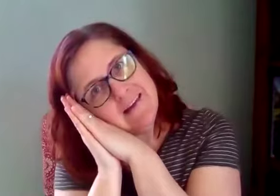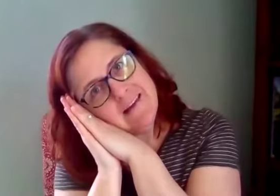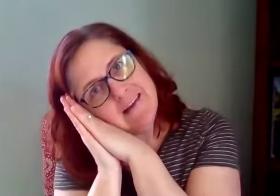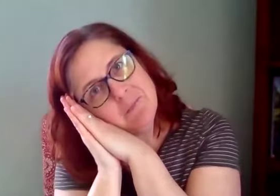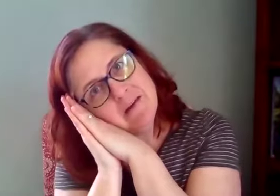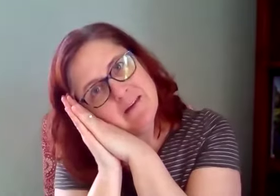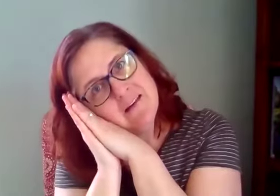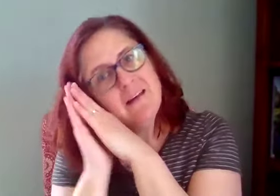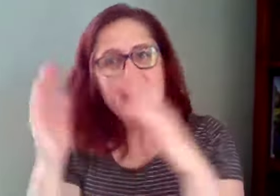sleep.